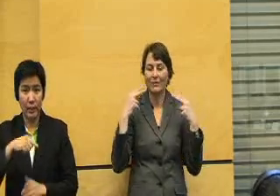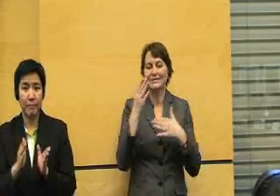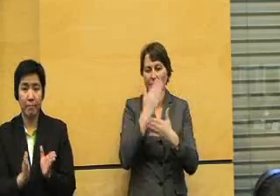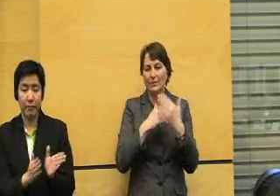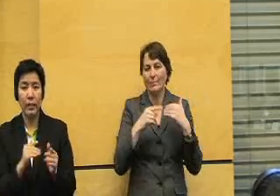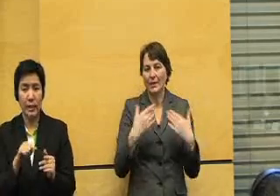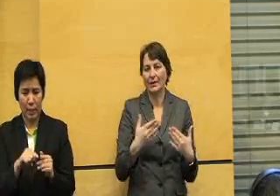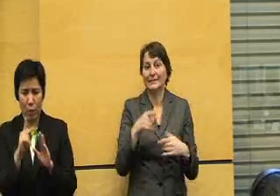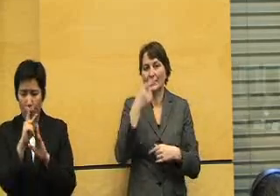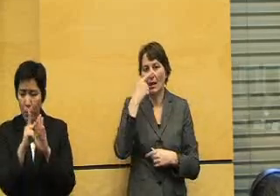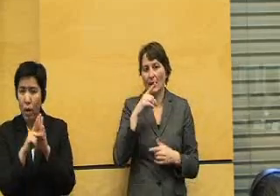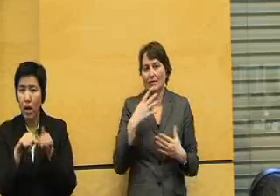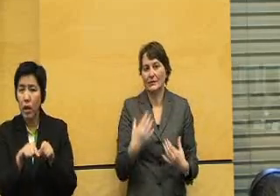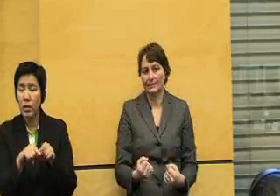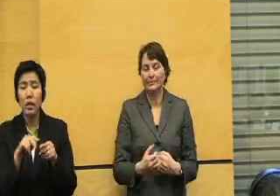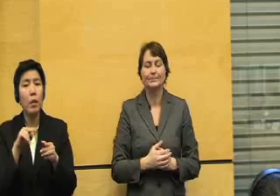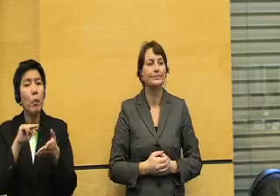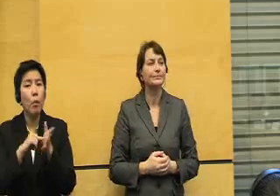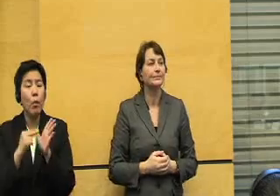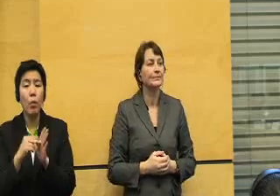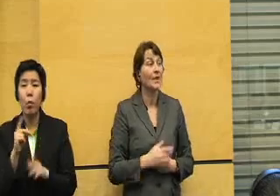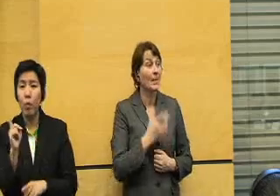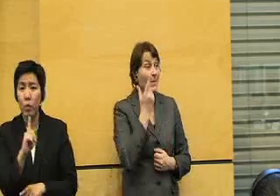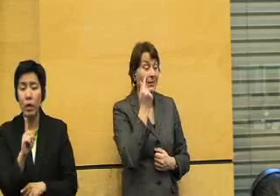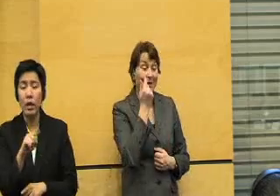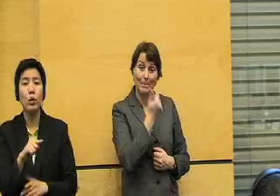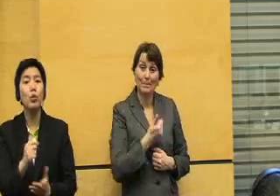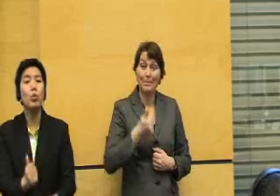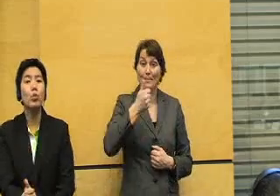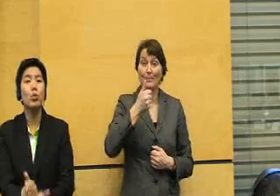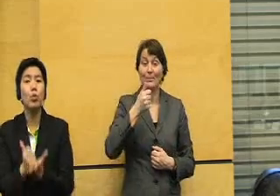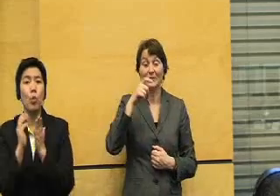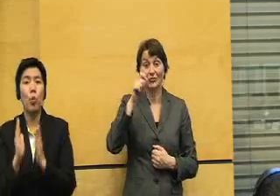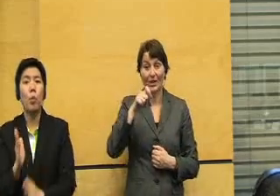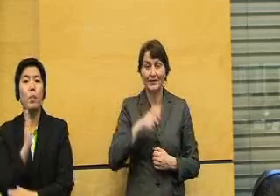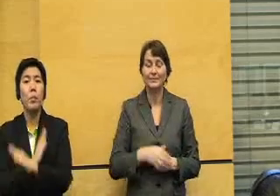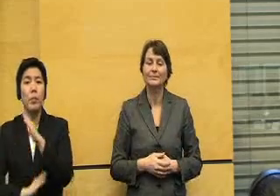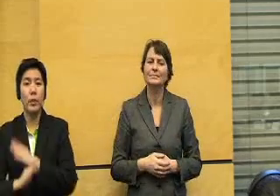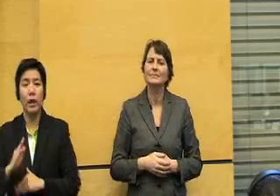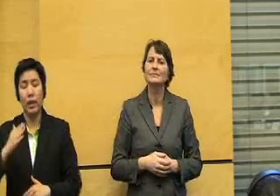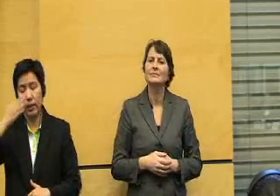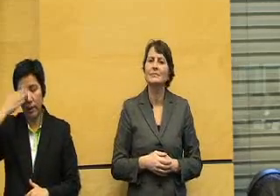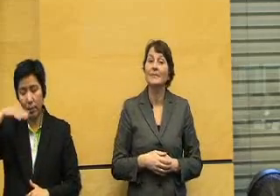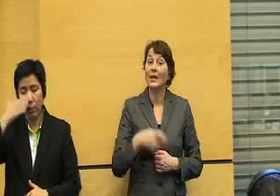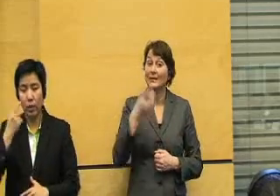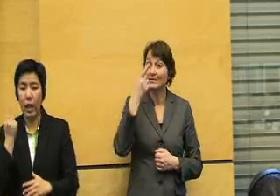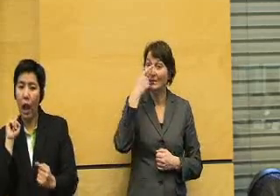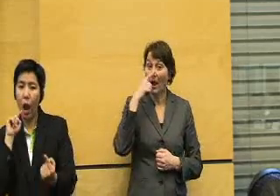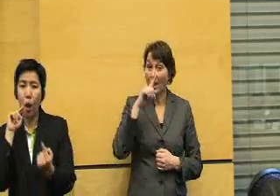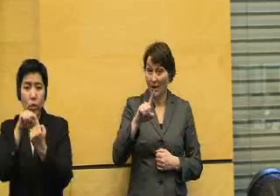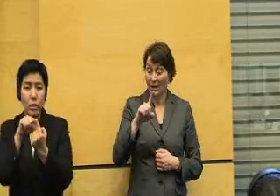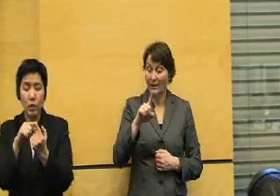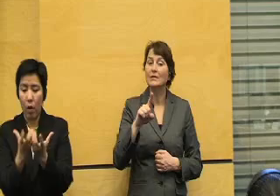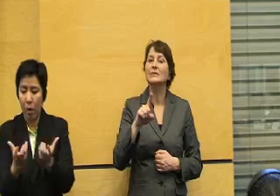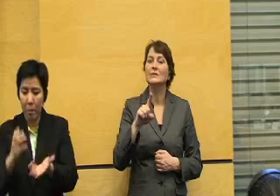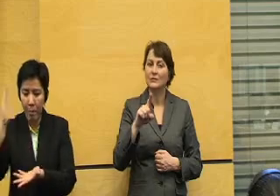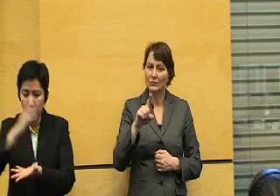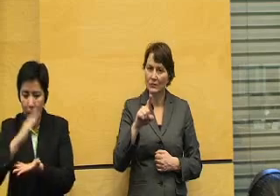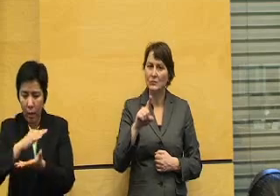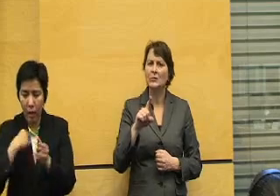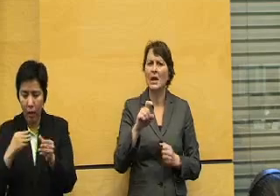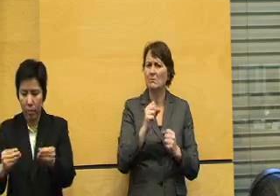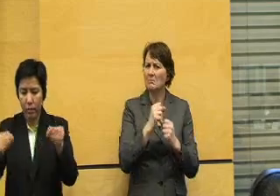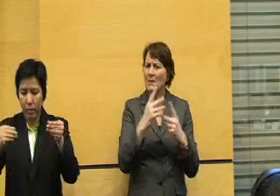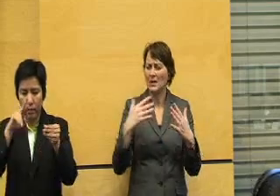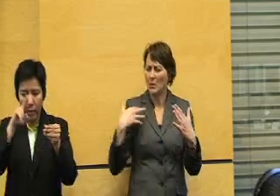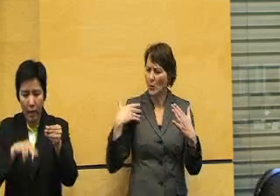Thailand. Madam Chair, Thailand achieved several Millennium Development